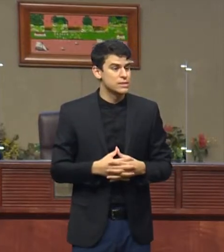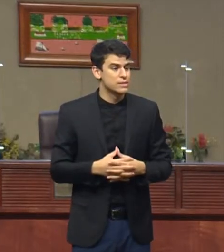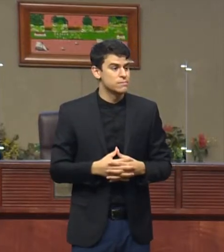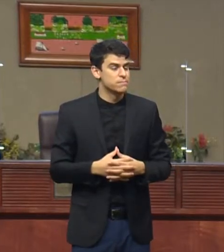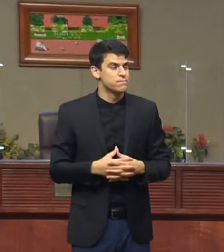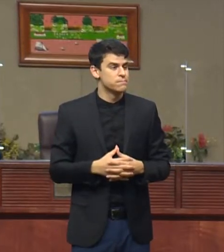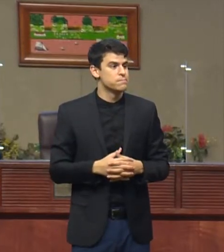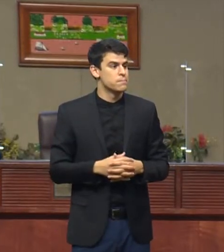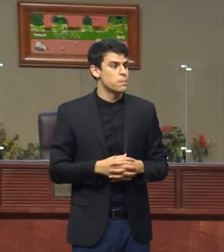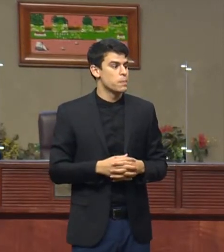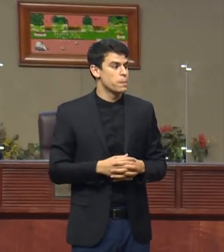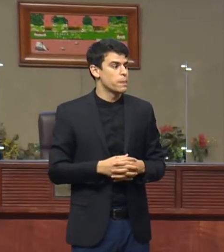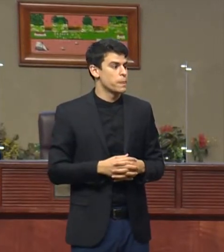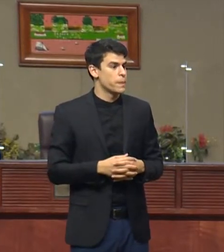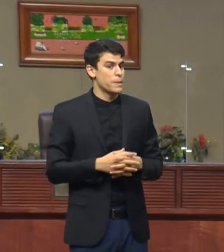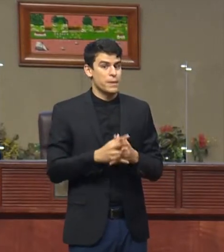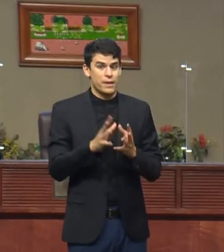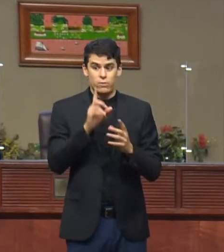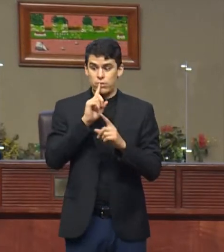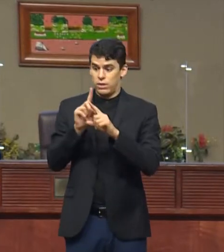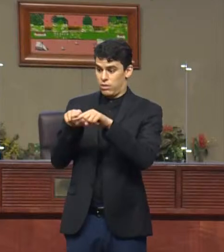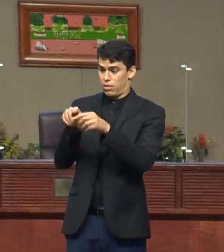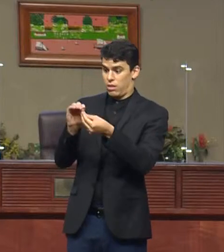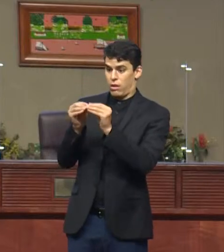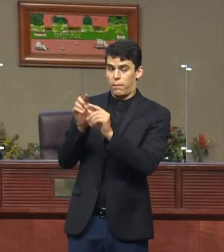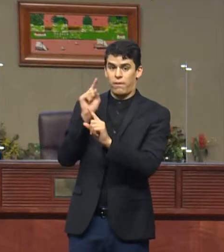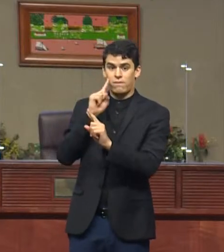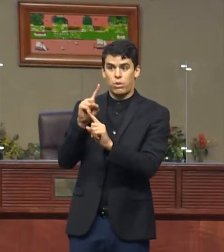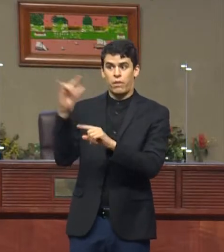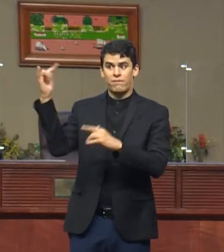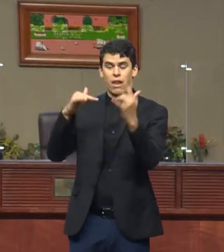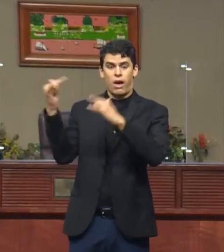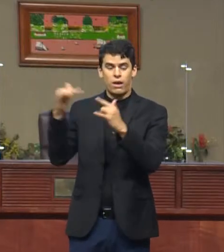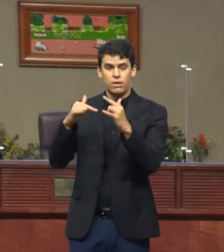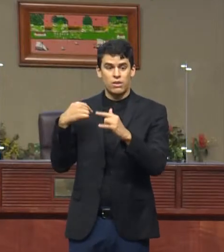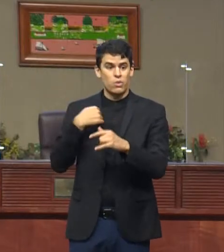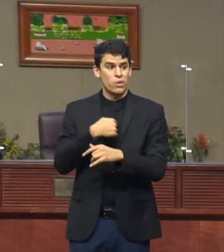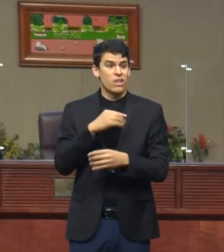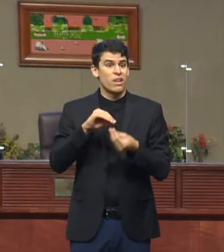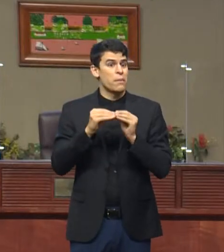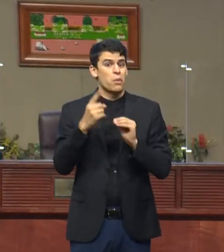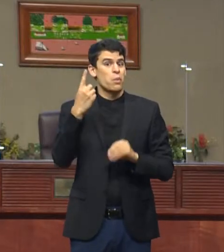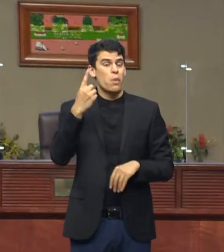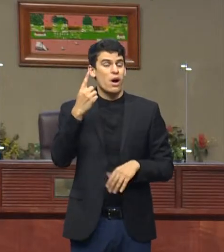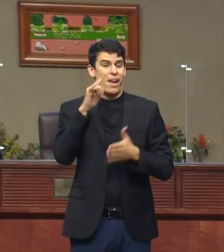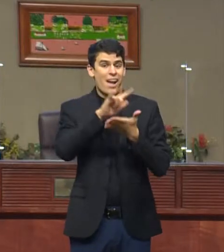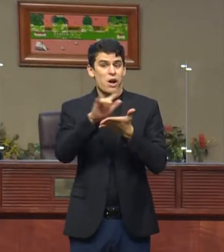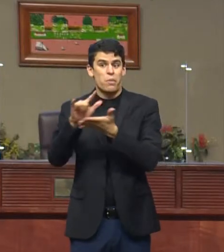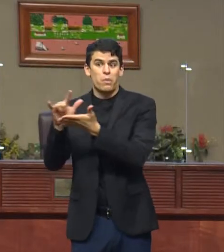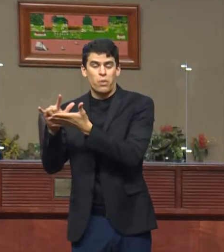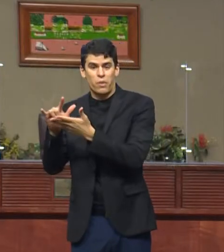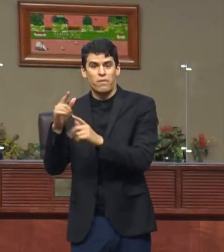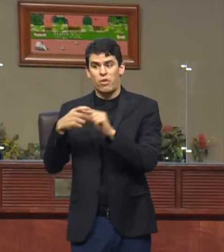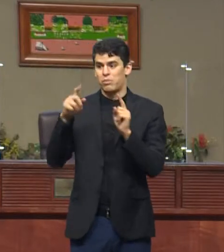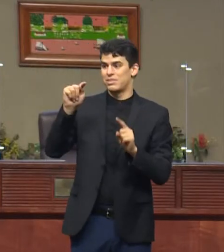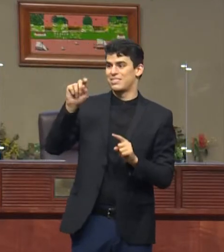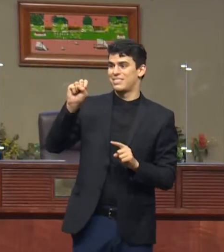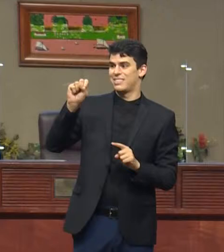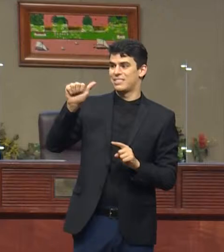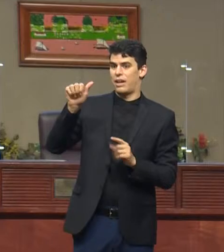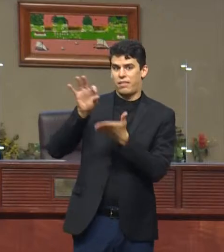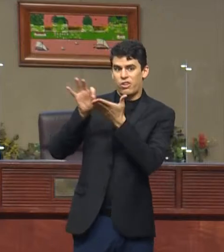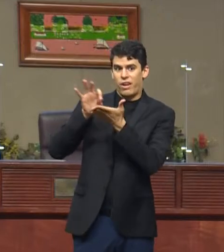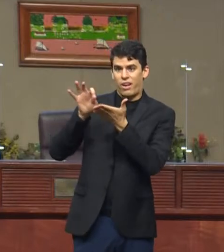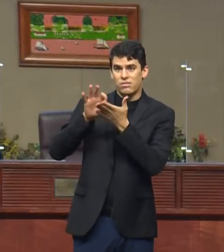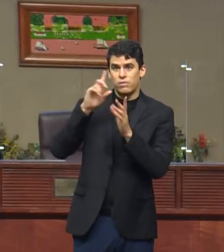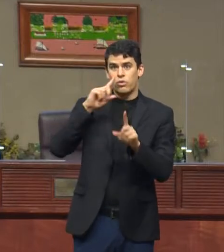based upon air passenger travel, we've been the #1 airport by TSA counts for